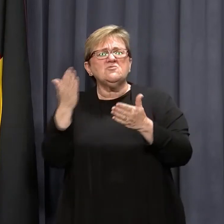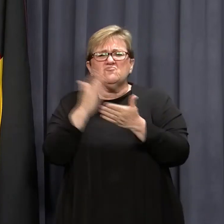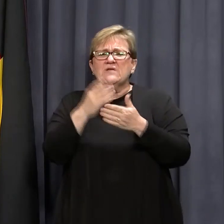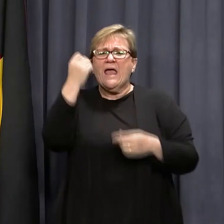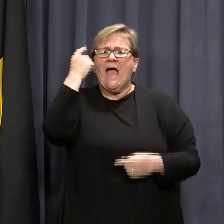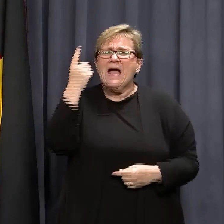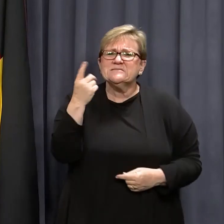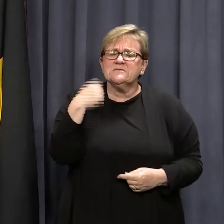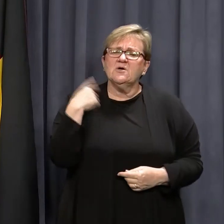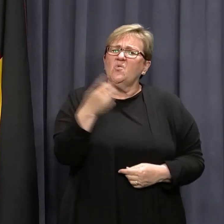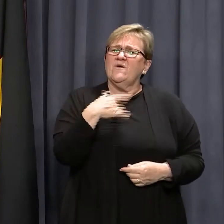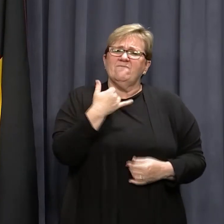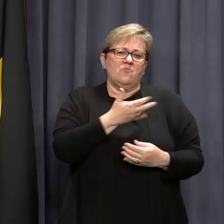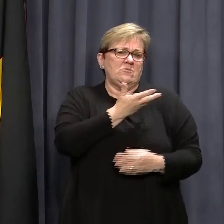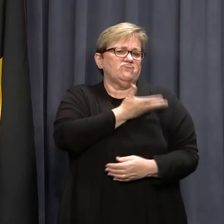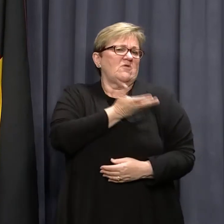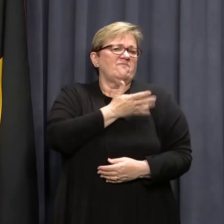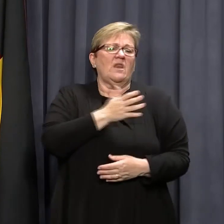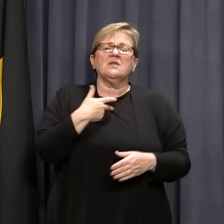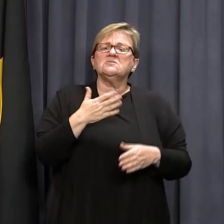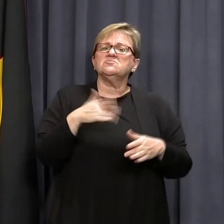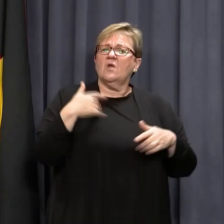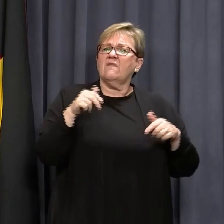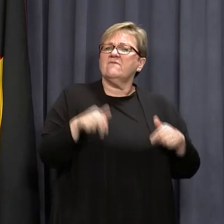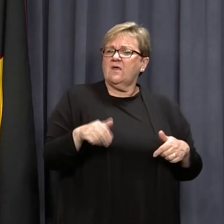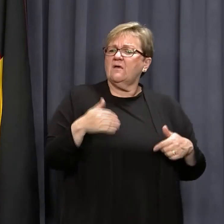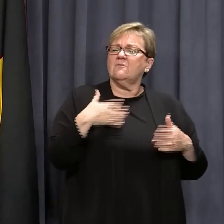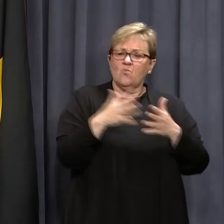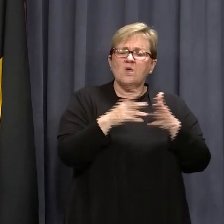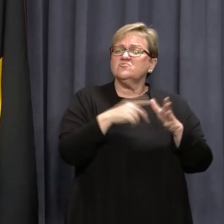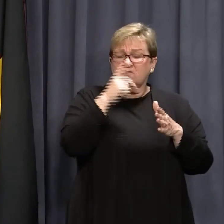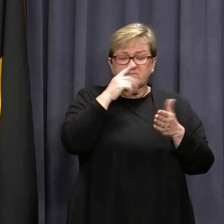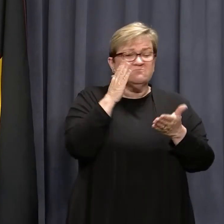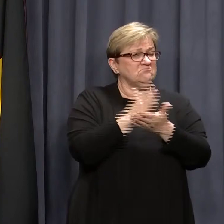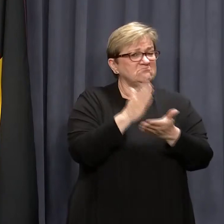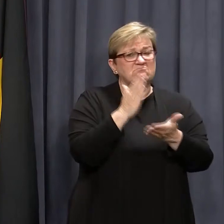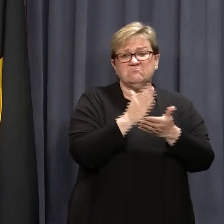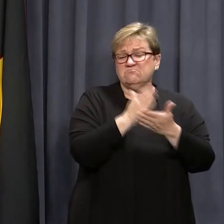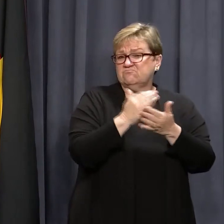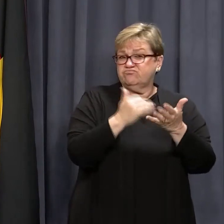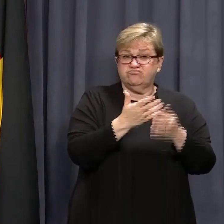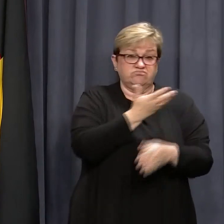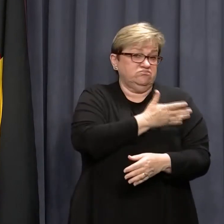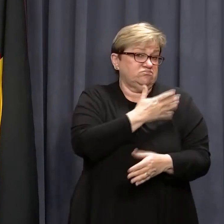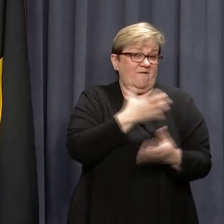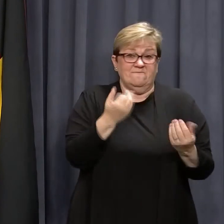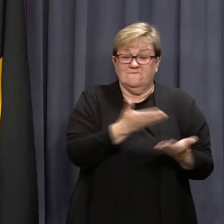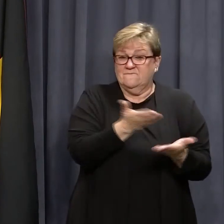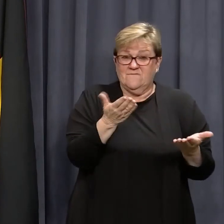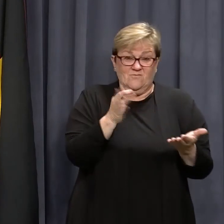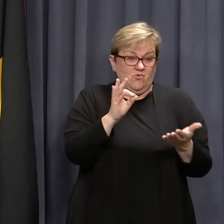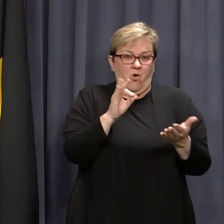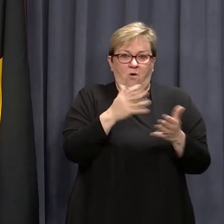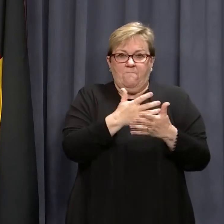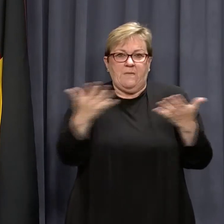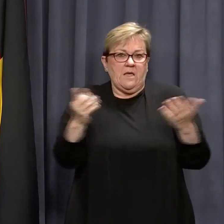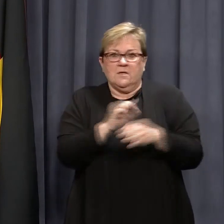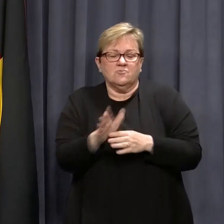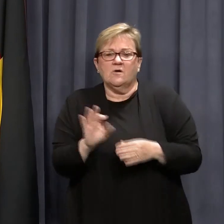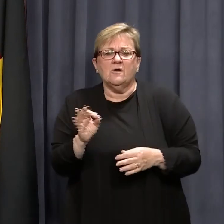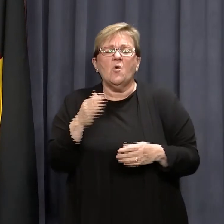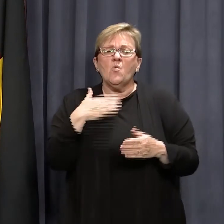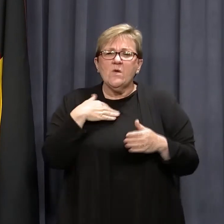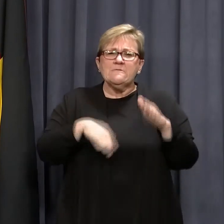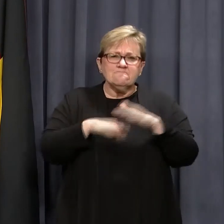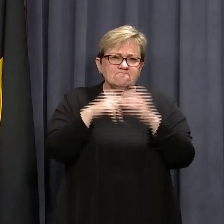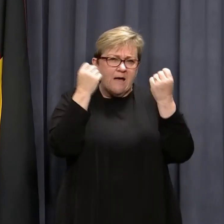we live in a very privileged part of the world, and Western Australians are very privileged. I think we've got very good